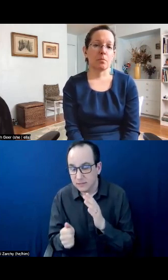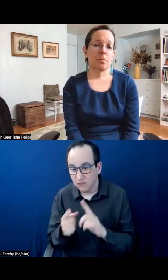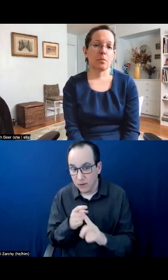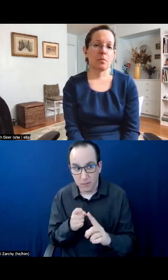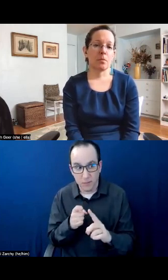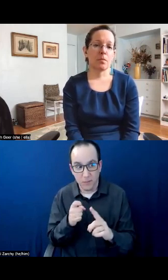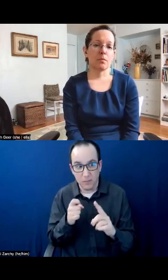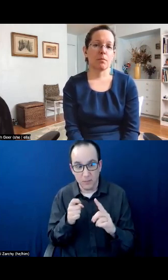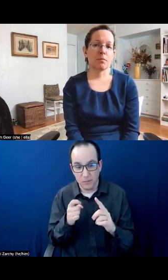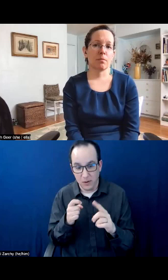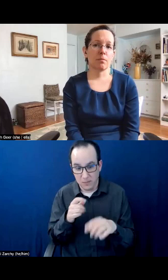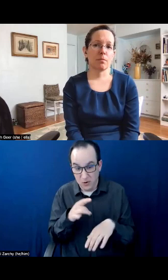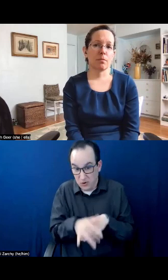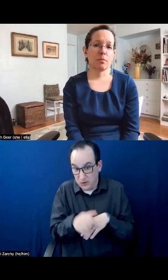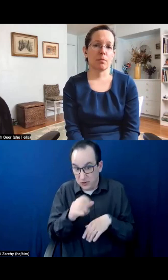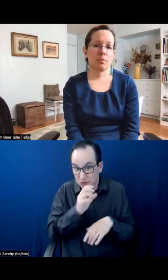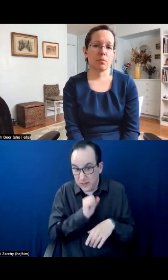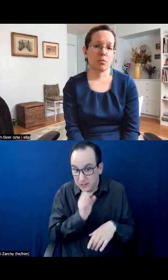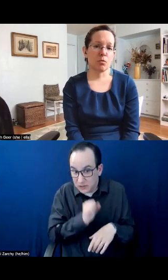that's